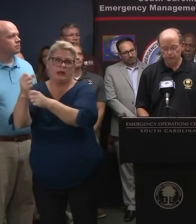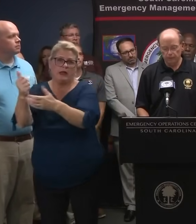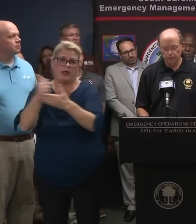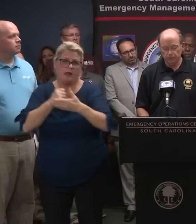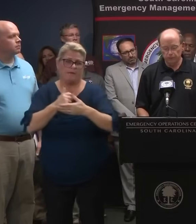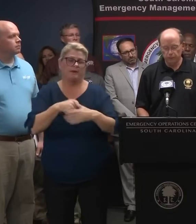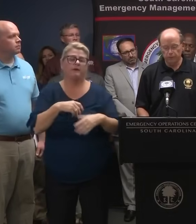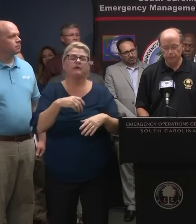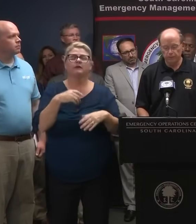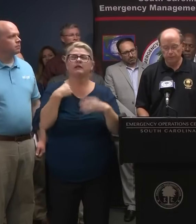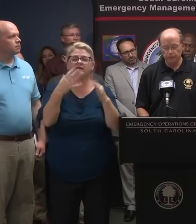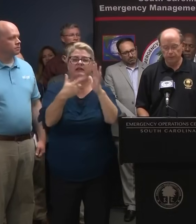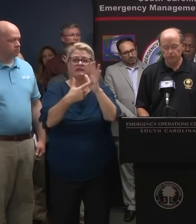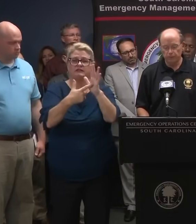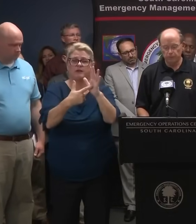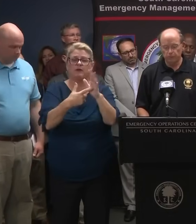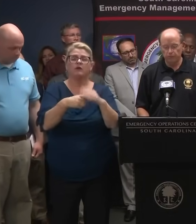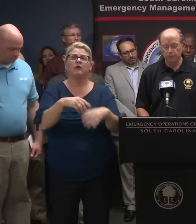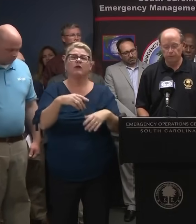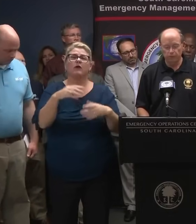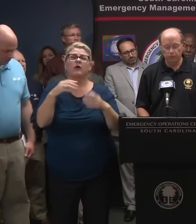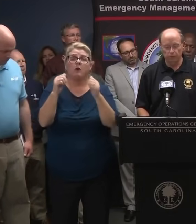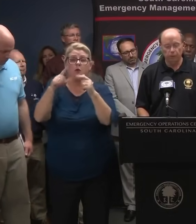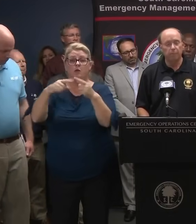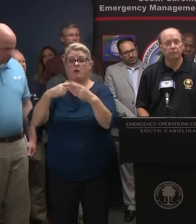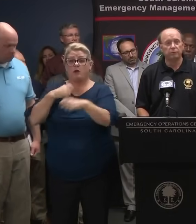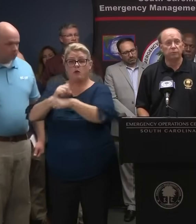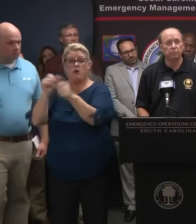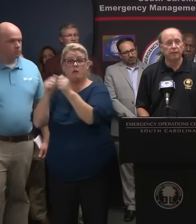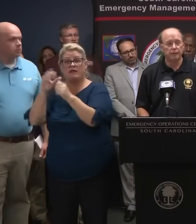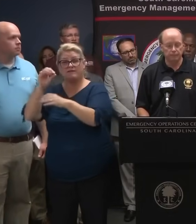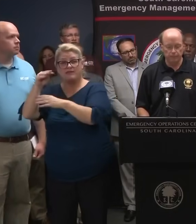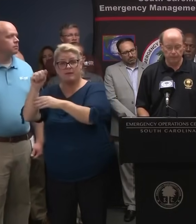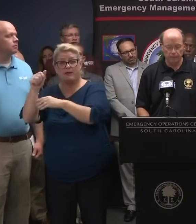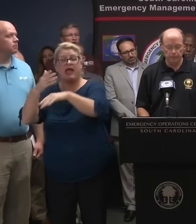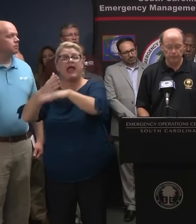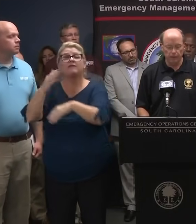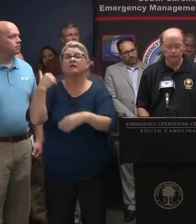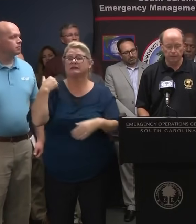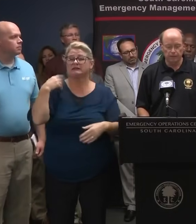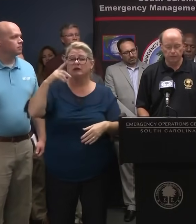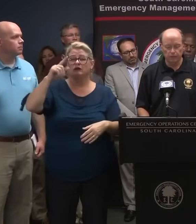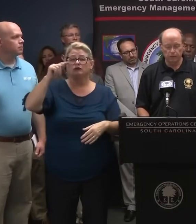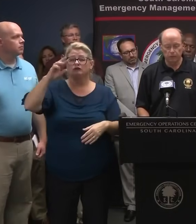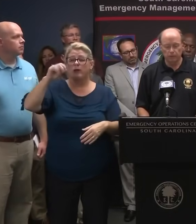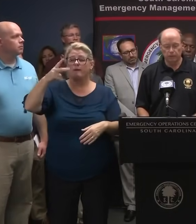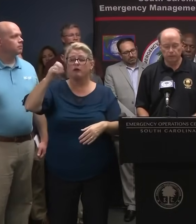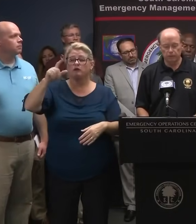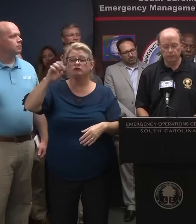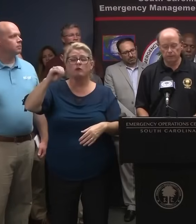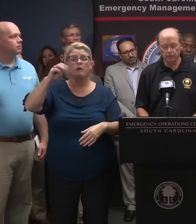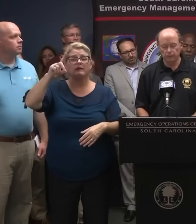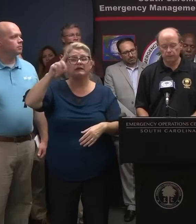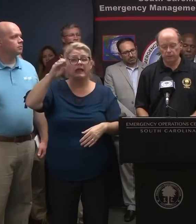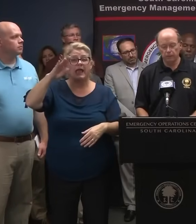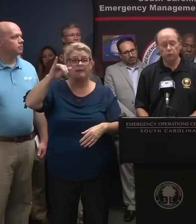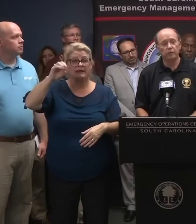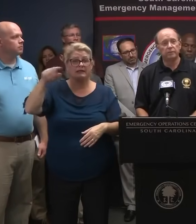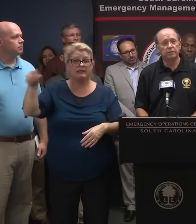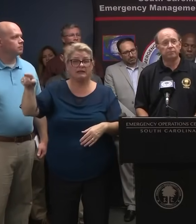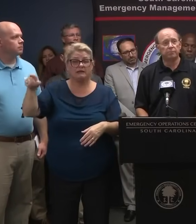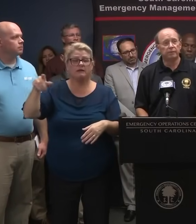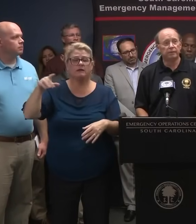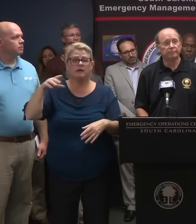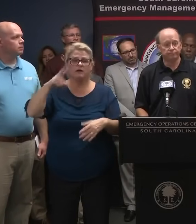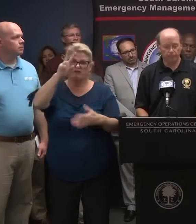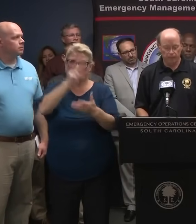example, joint damage assessments with FEMA following Tropical Storm Debbie in August took nearly